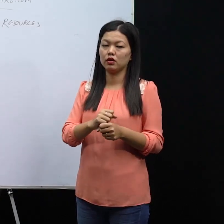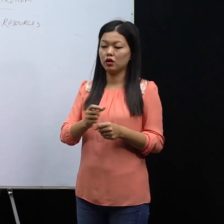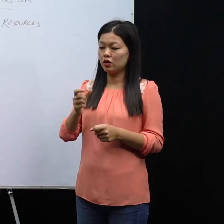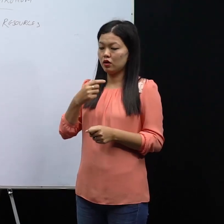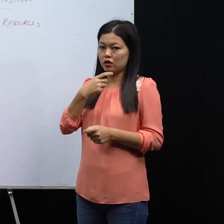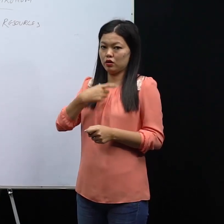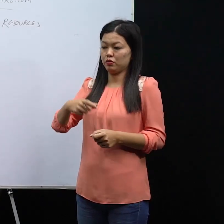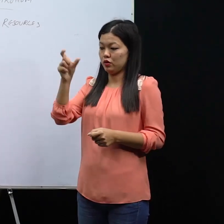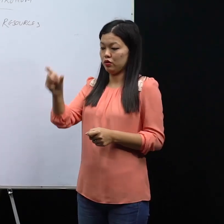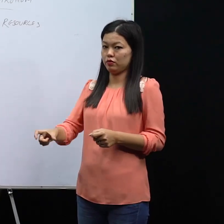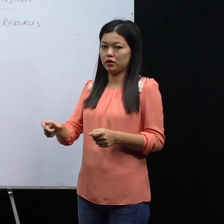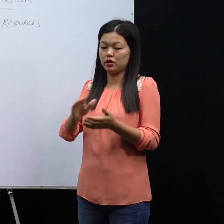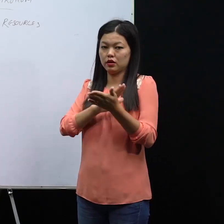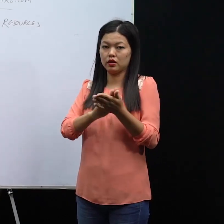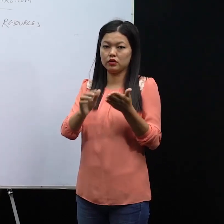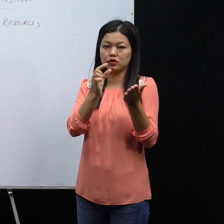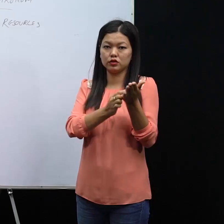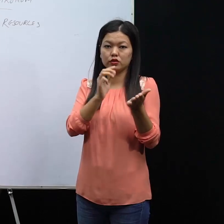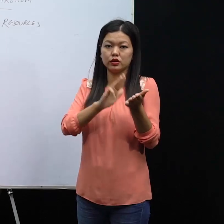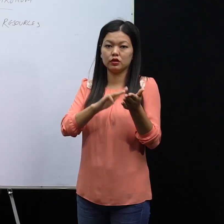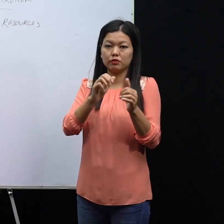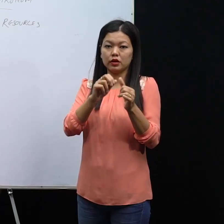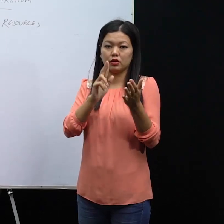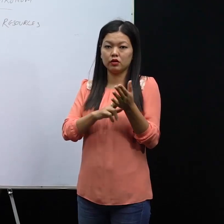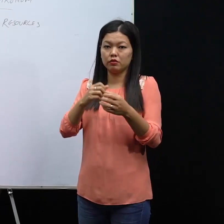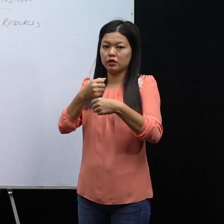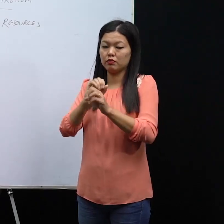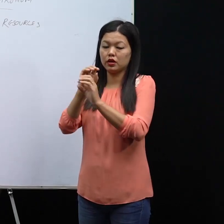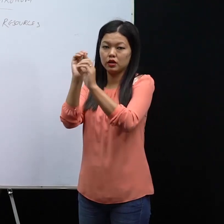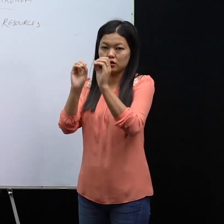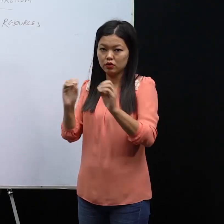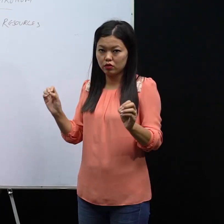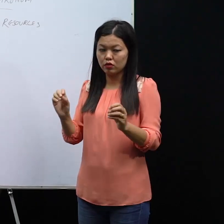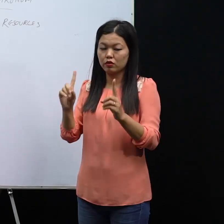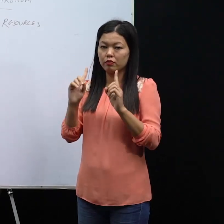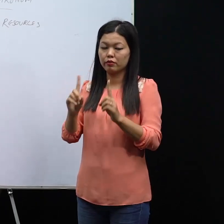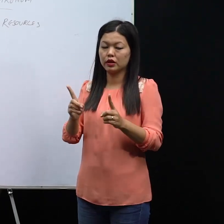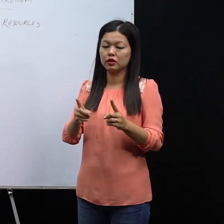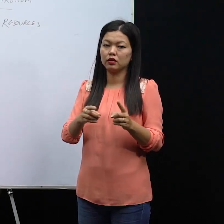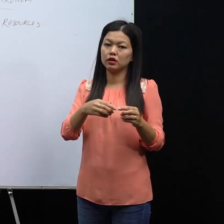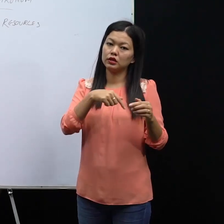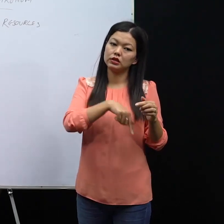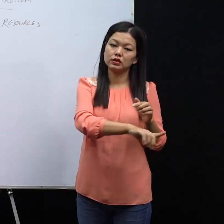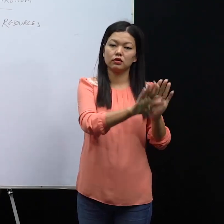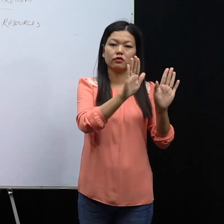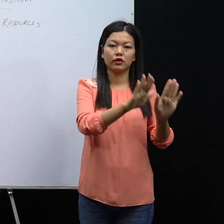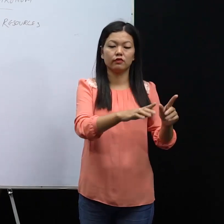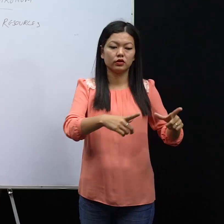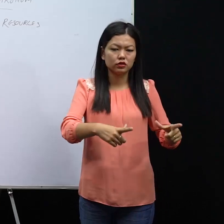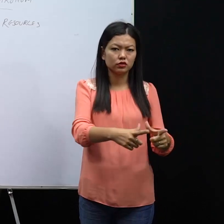Say, forests. Forest is very important for all of us. Trees, right?